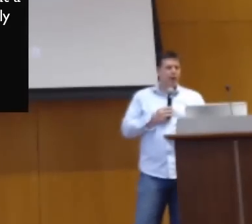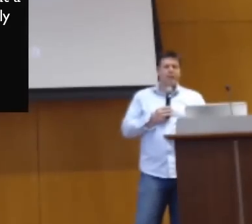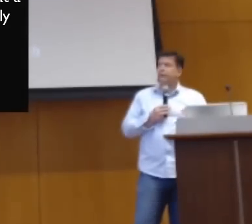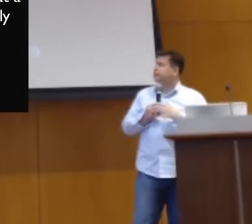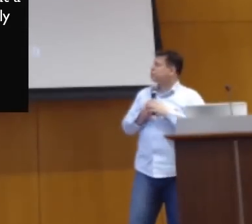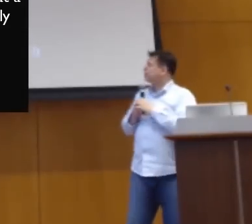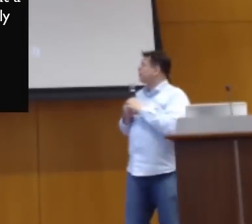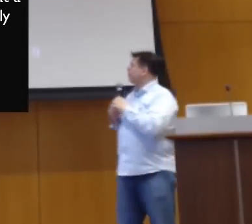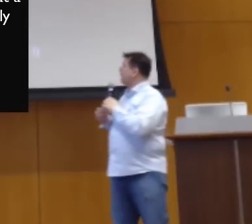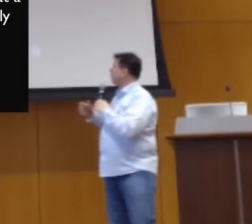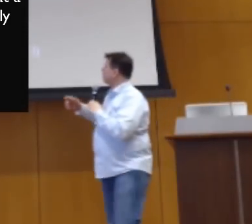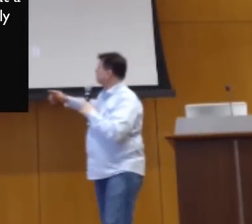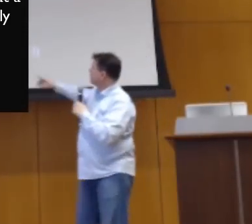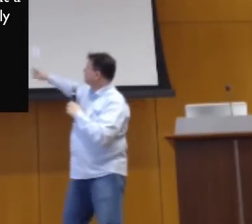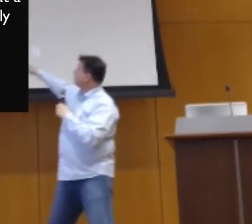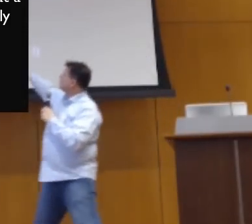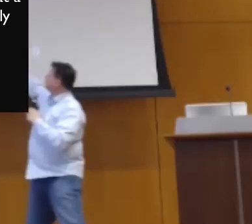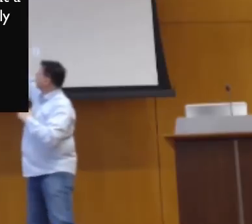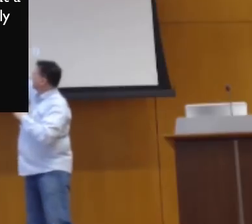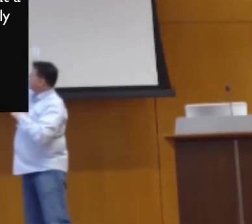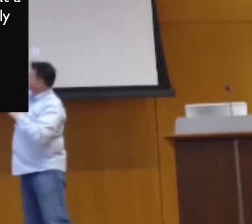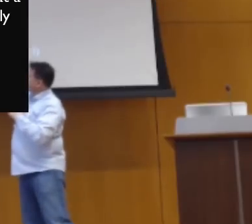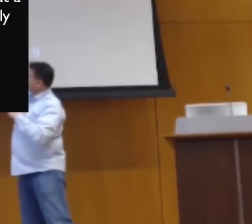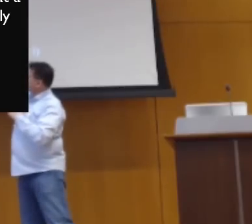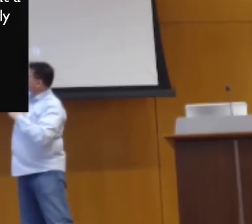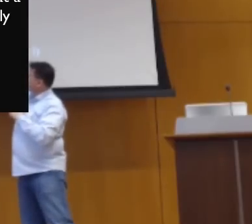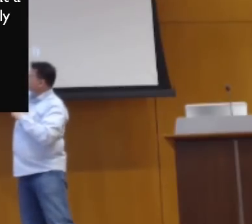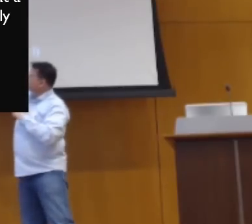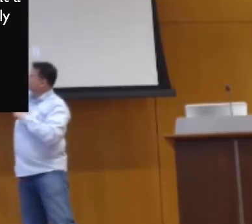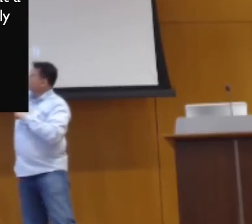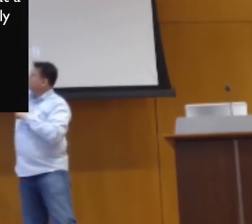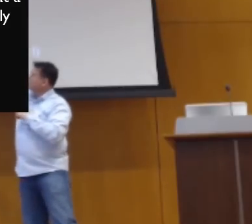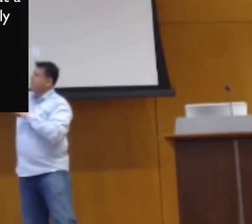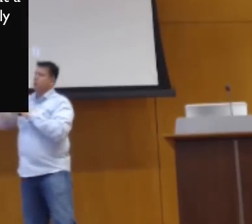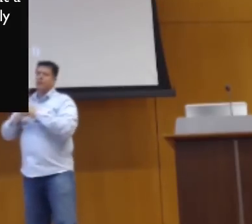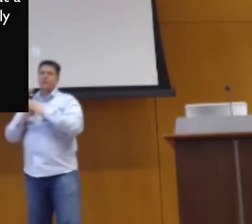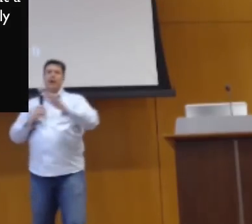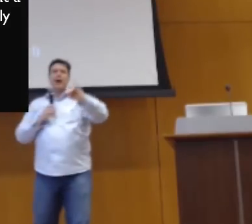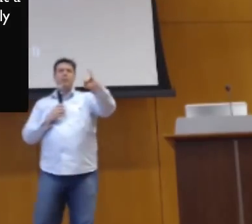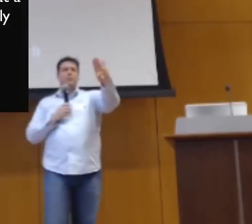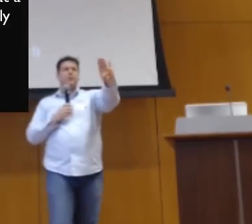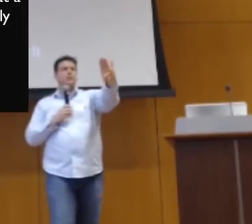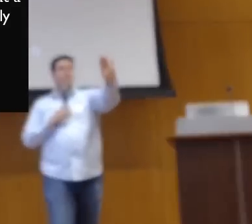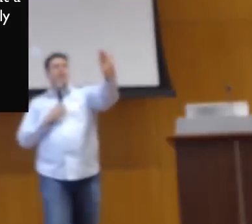And this is true for . Sorry, I left something off there. But it works for ID, which is interesting.